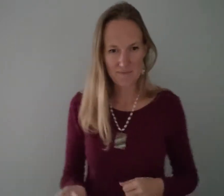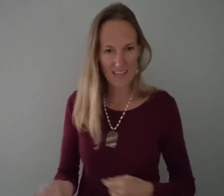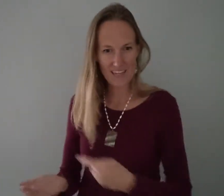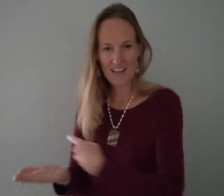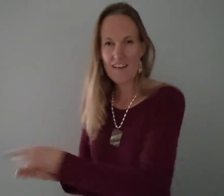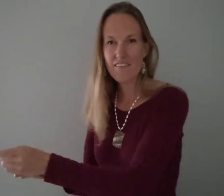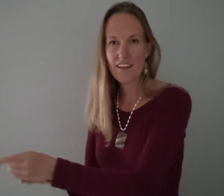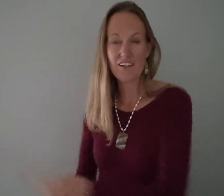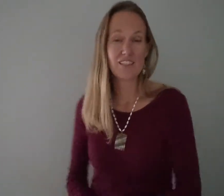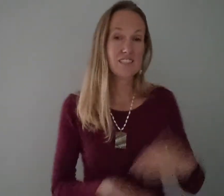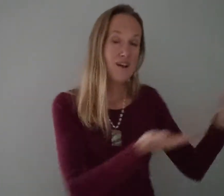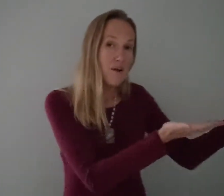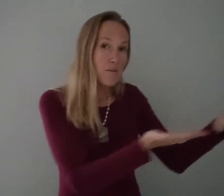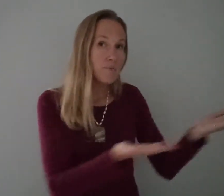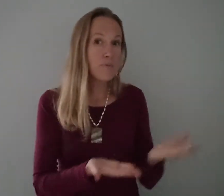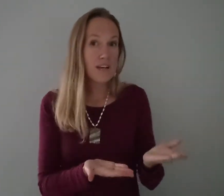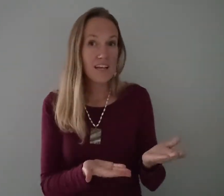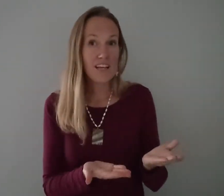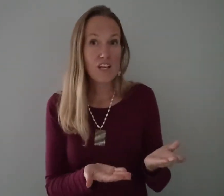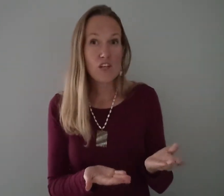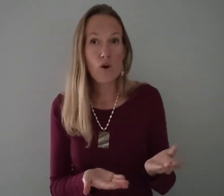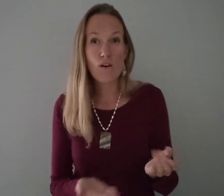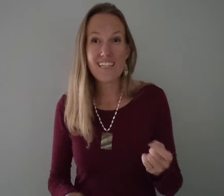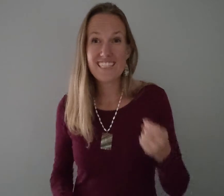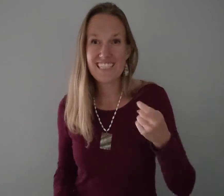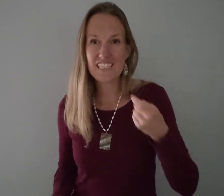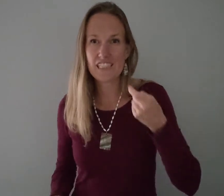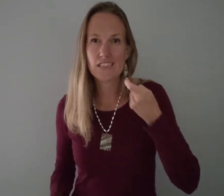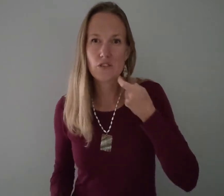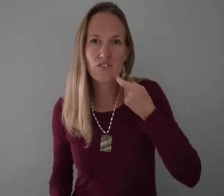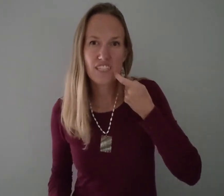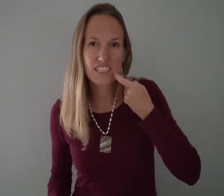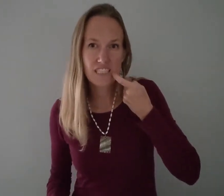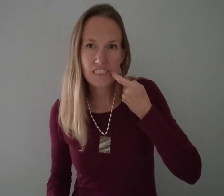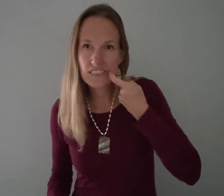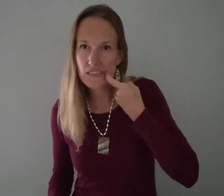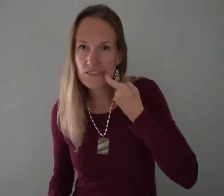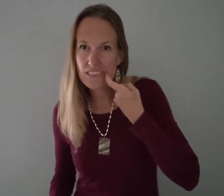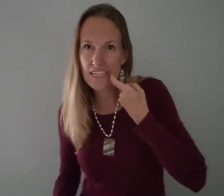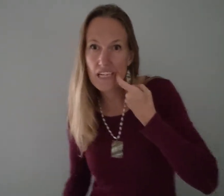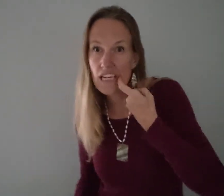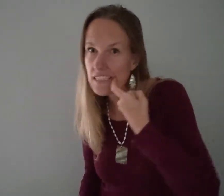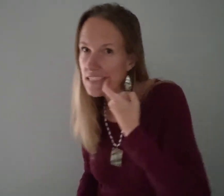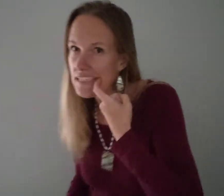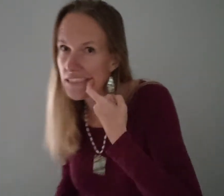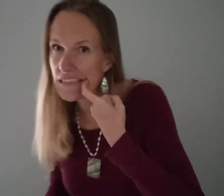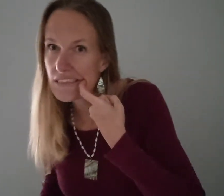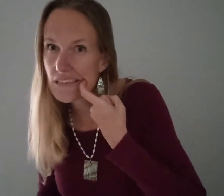okay? Failures. Bring your addictions. So for addictions, it's almost like, it's like something's got